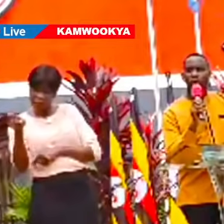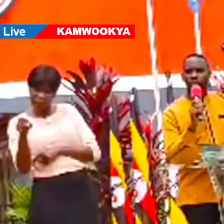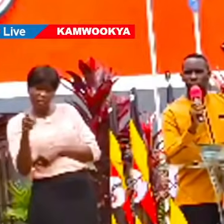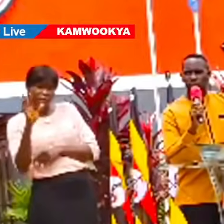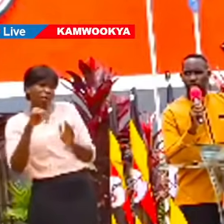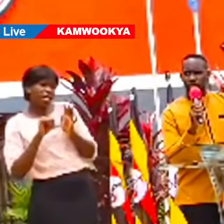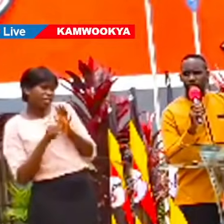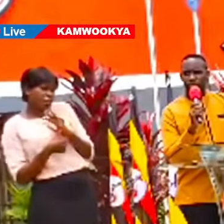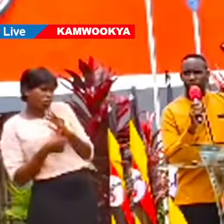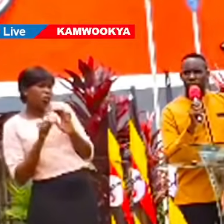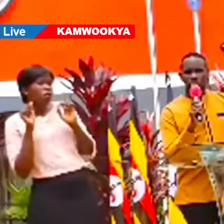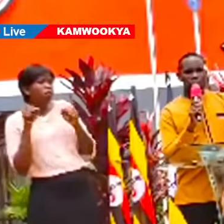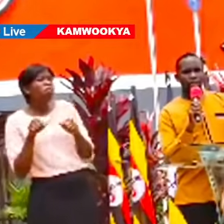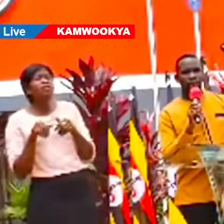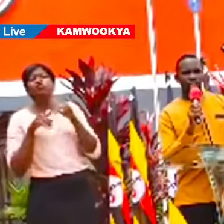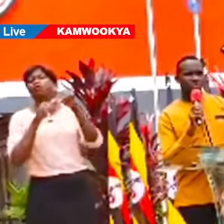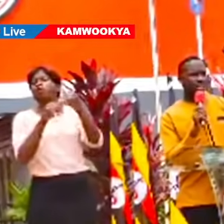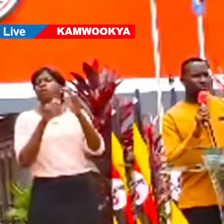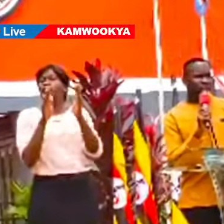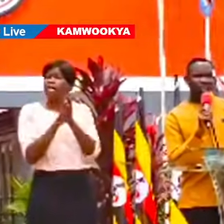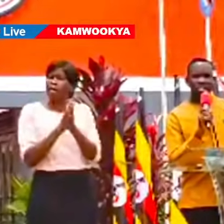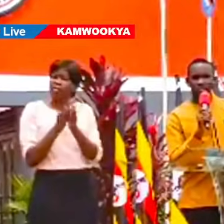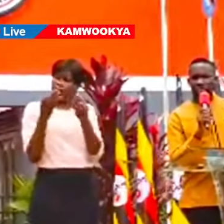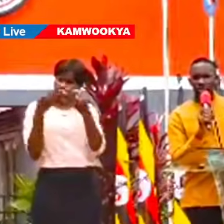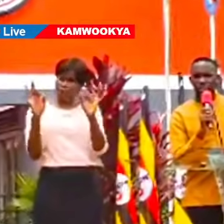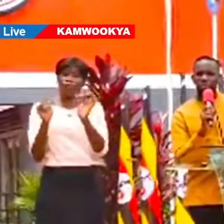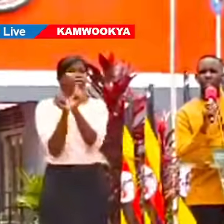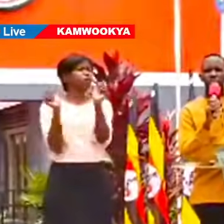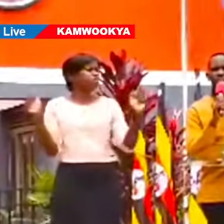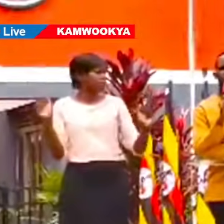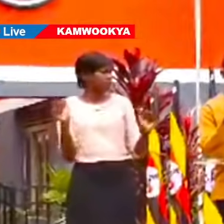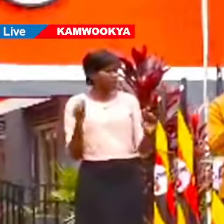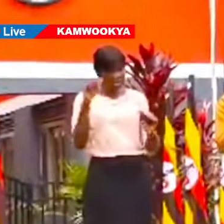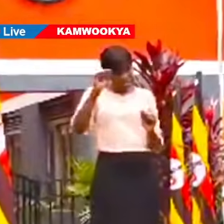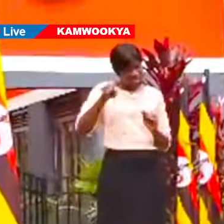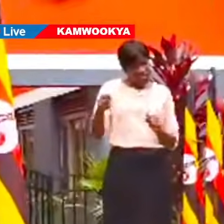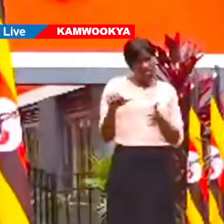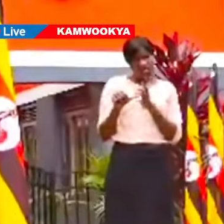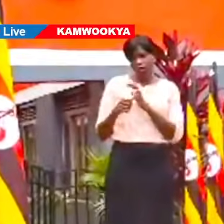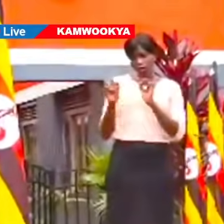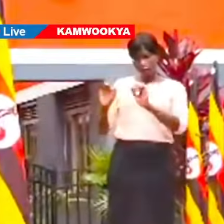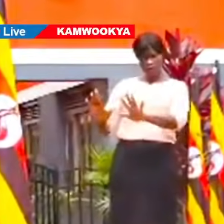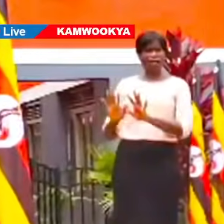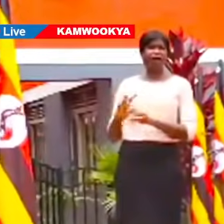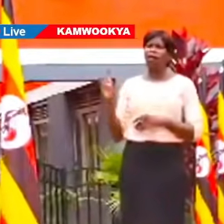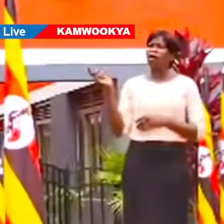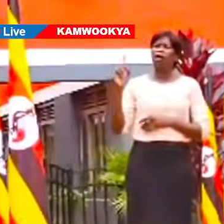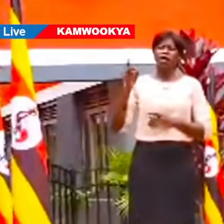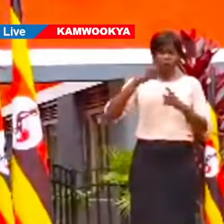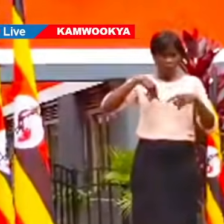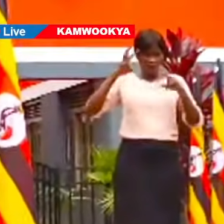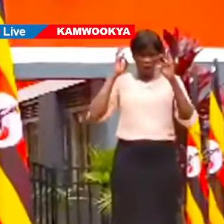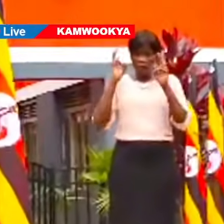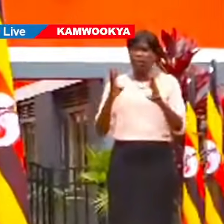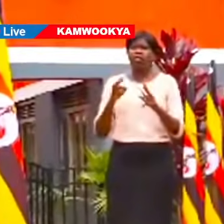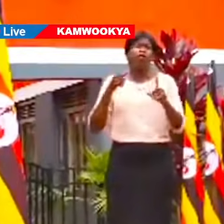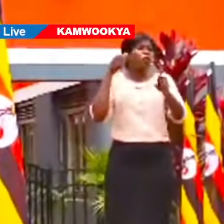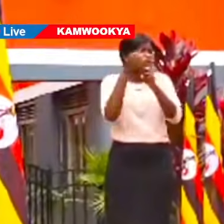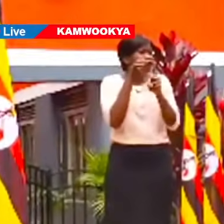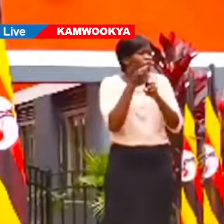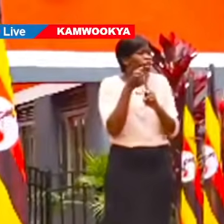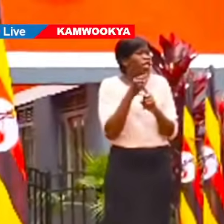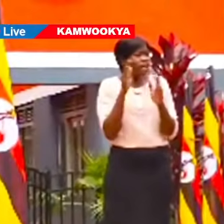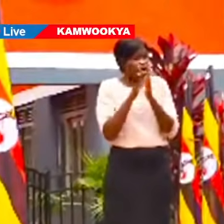ensonga zaabwe zikwatibwa. So tukyabanja ensonga eno tugenda givaako, yo tujja giremerako, batuyite kye baagala otuyita,